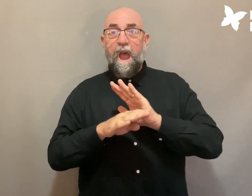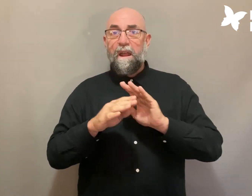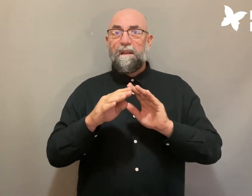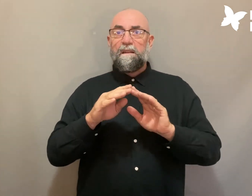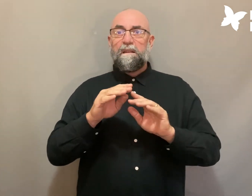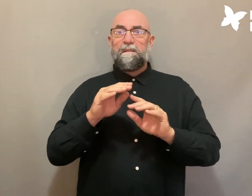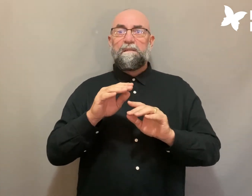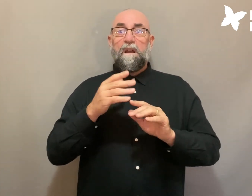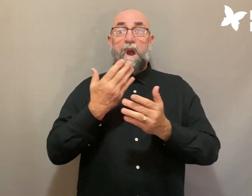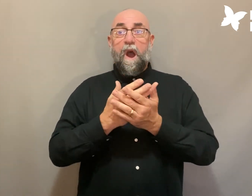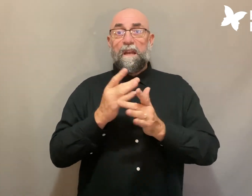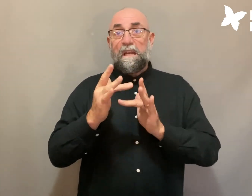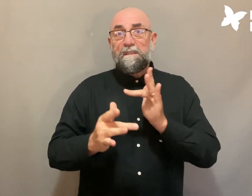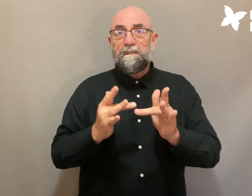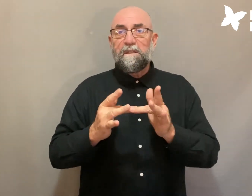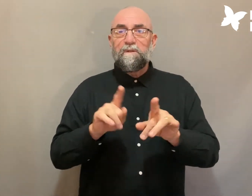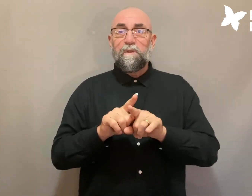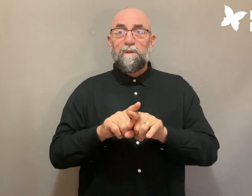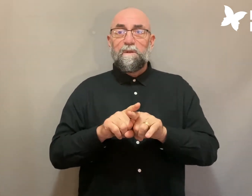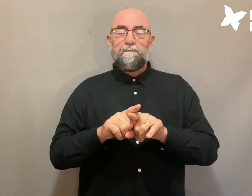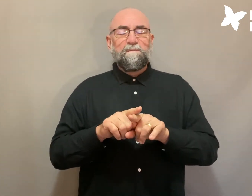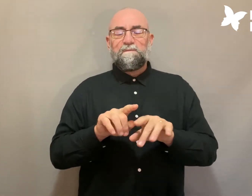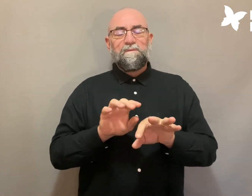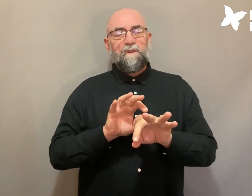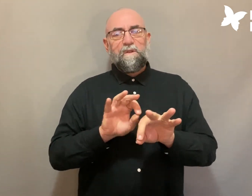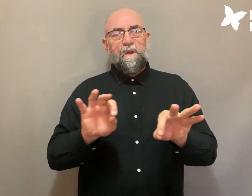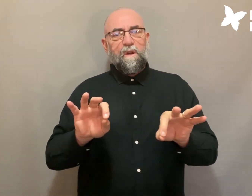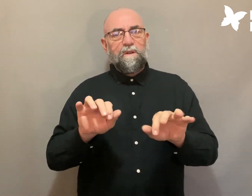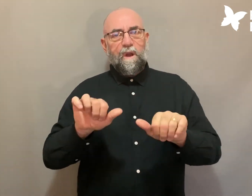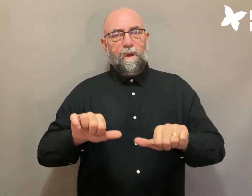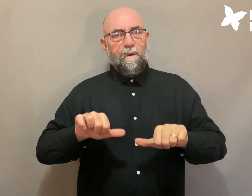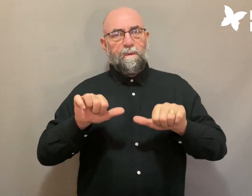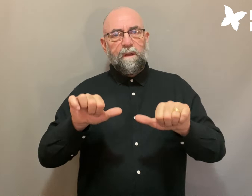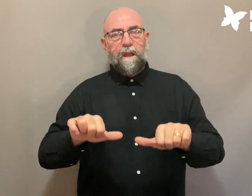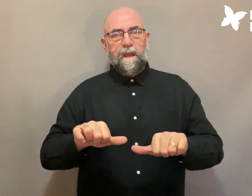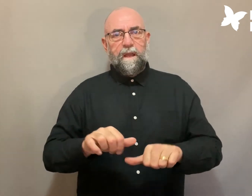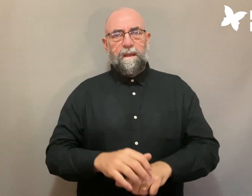It's never okay.